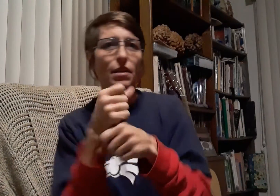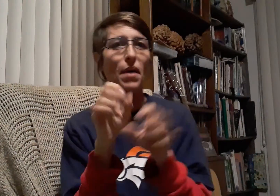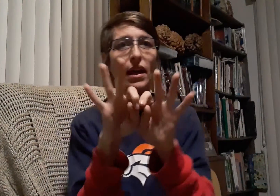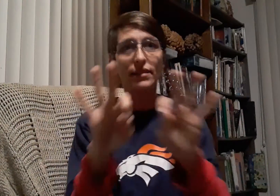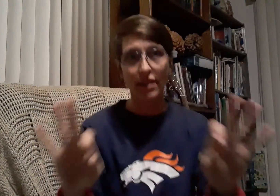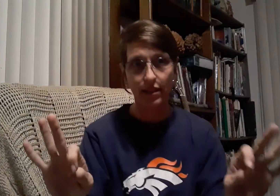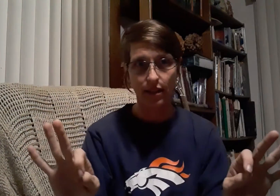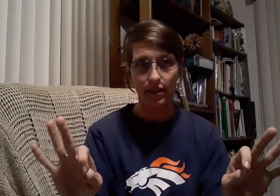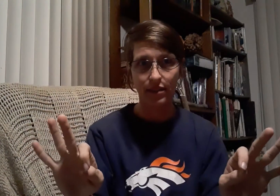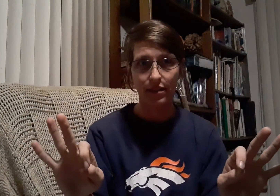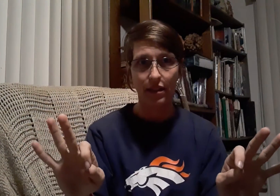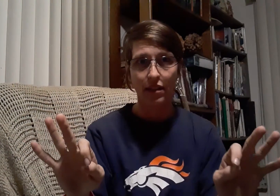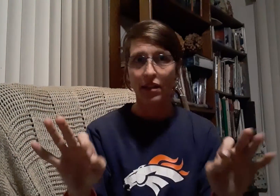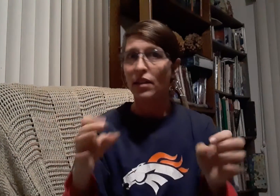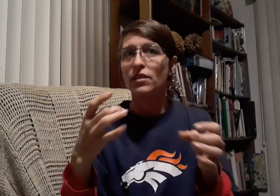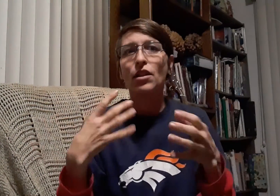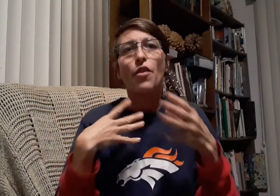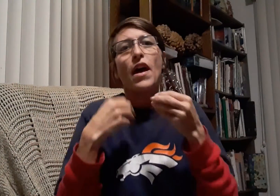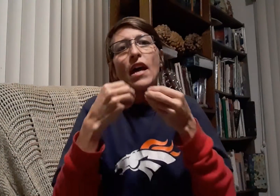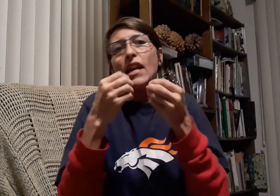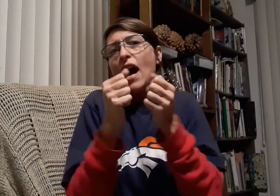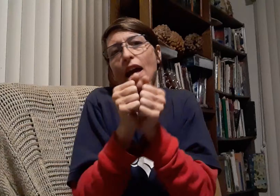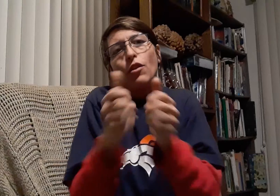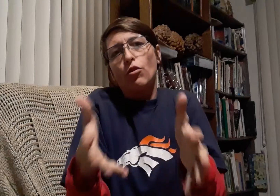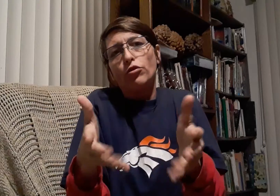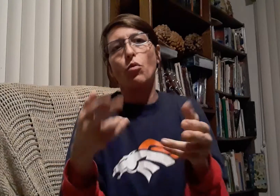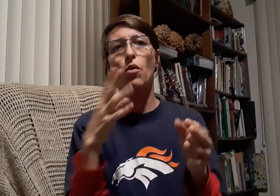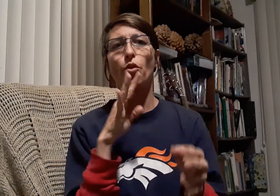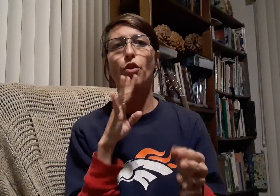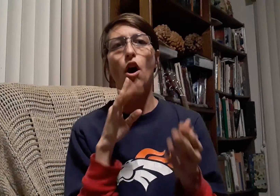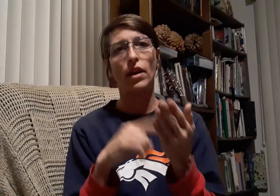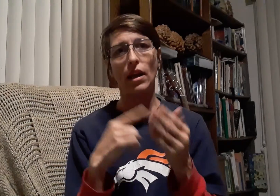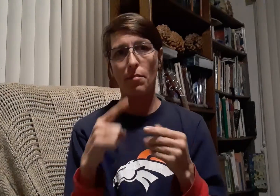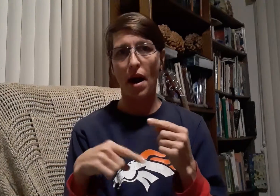make a sentence. So then I lose what we're talking about.